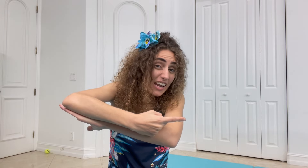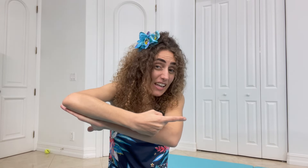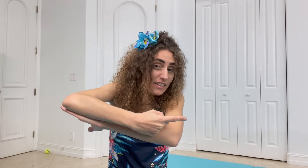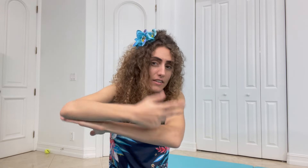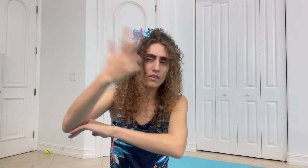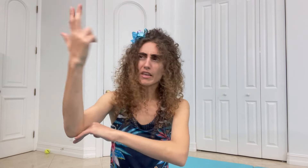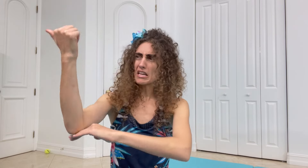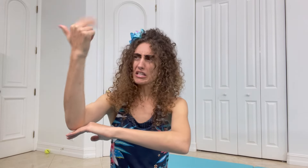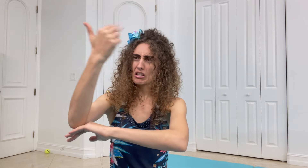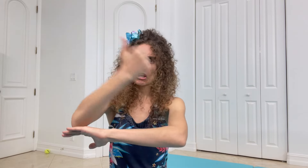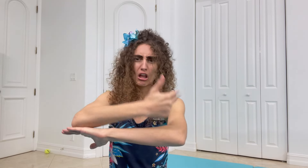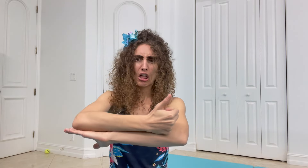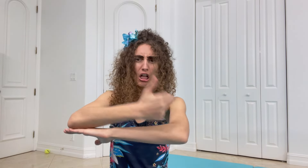days. This.